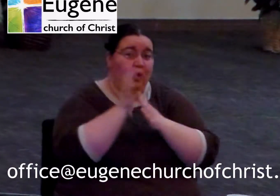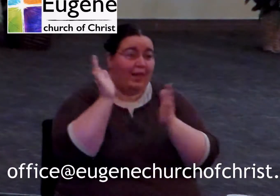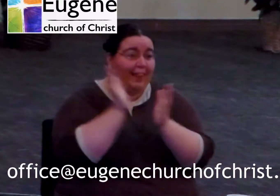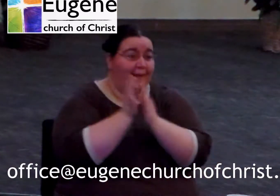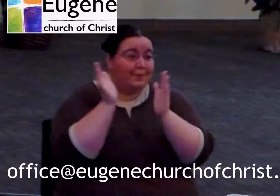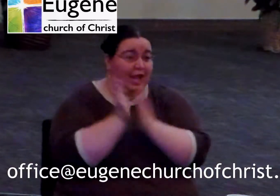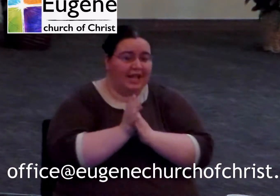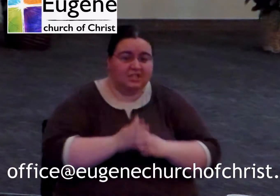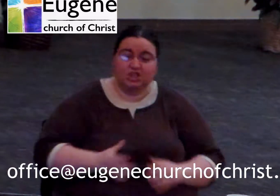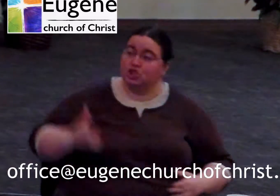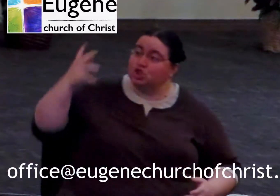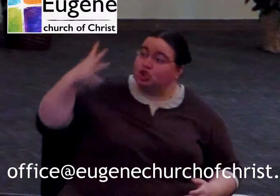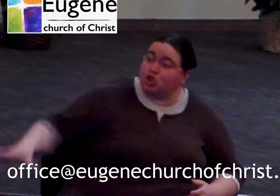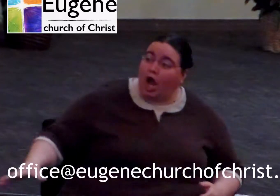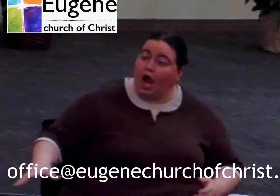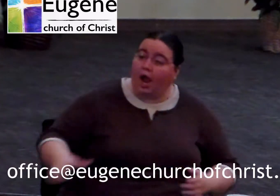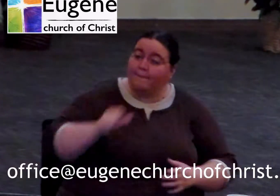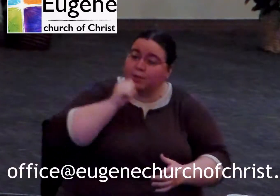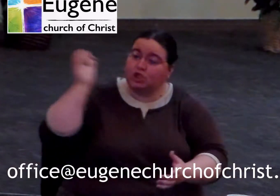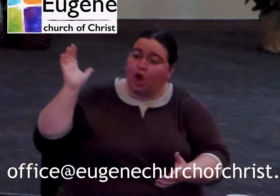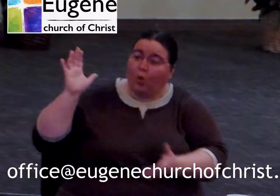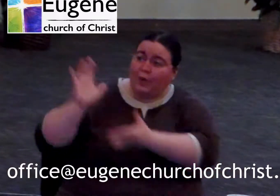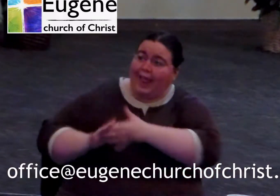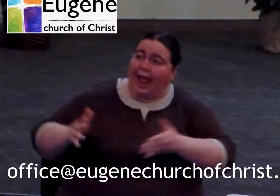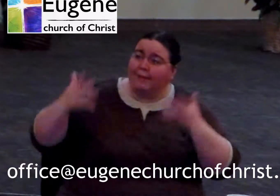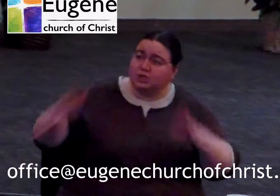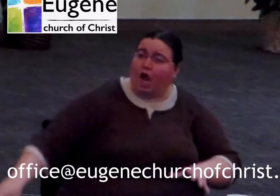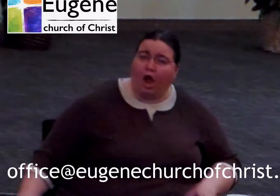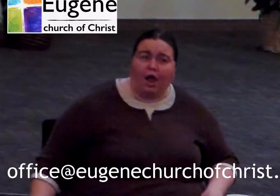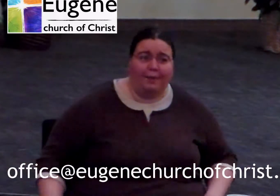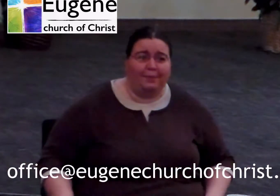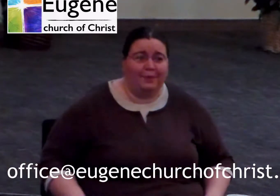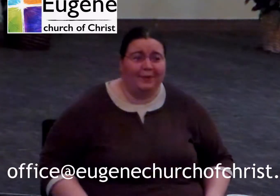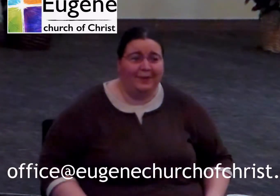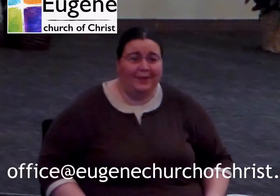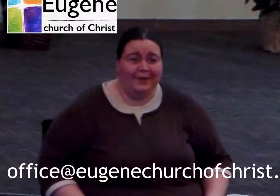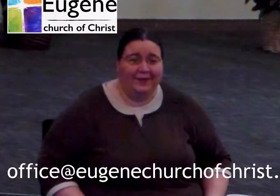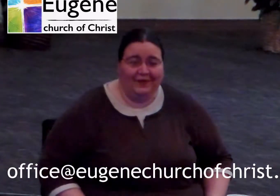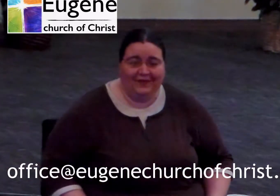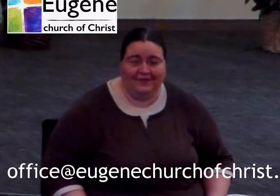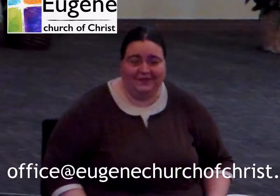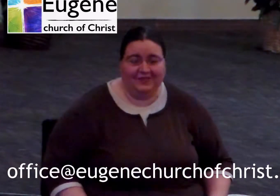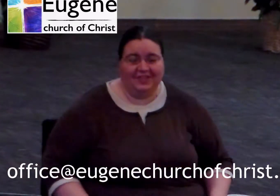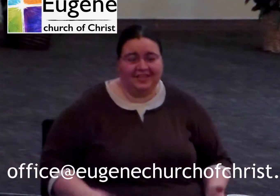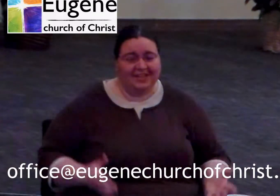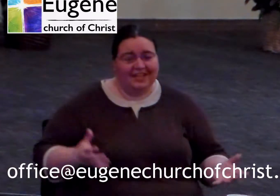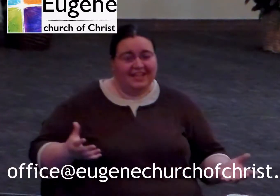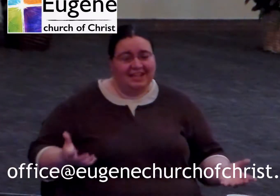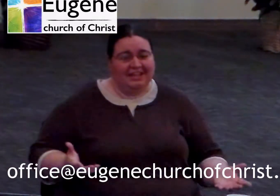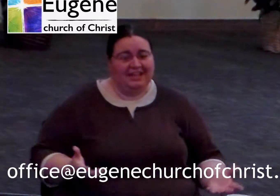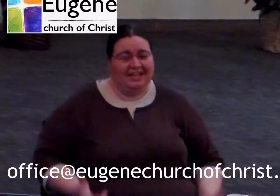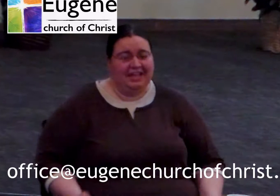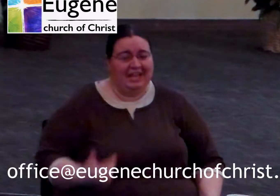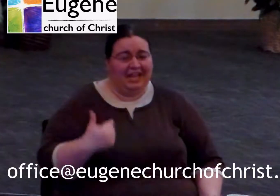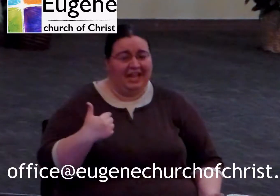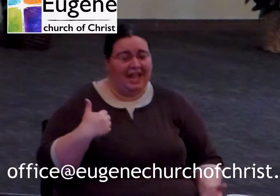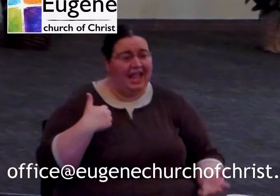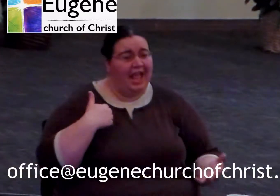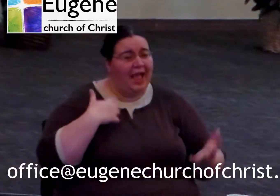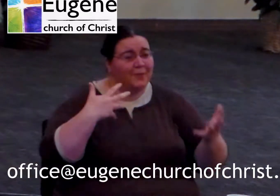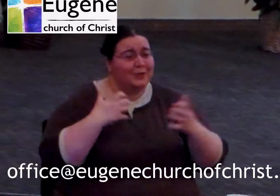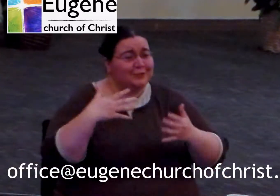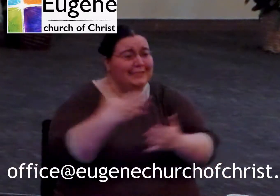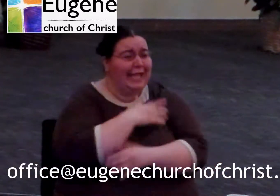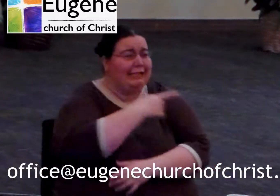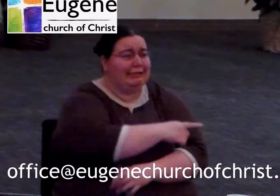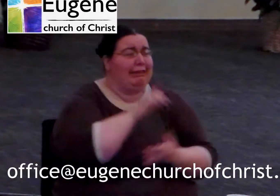hand. No, make it stop, Mimi. Okay. Carter, let her sing by herself,